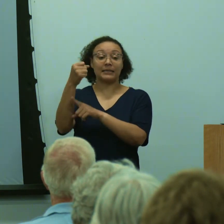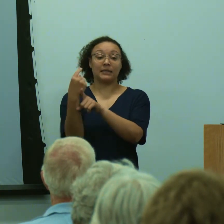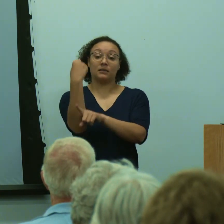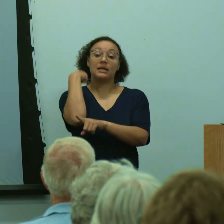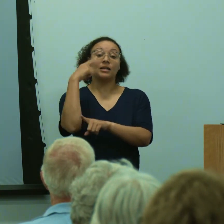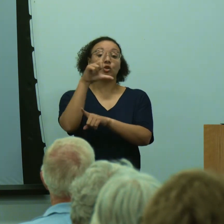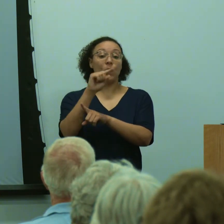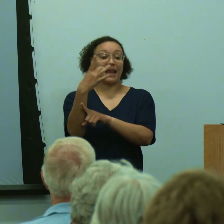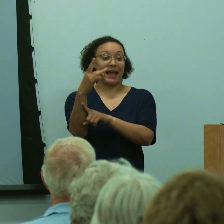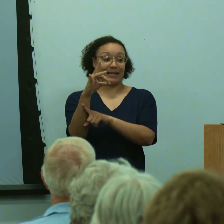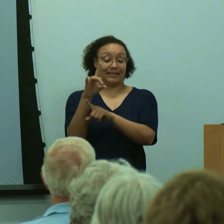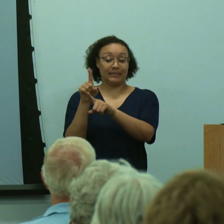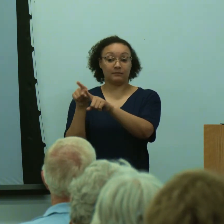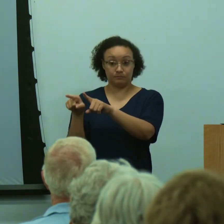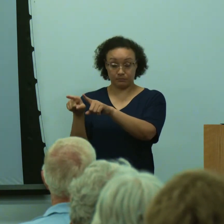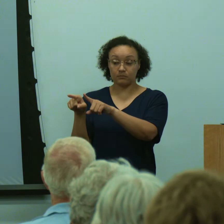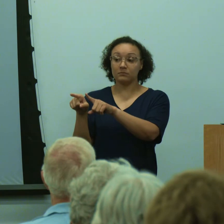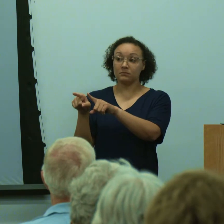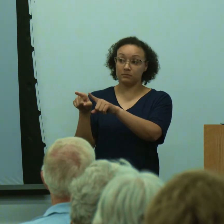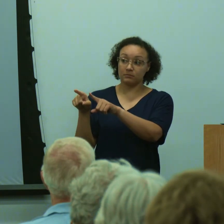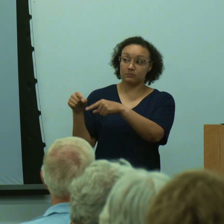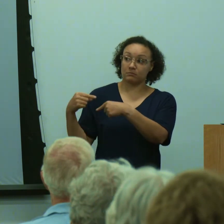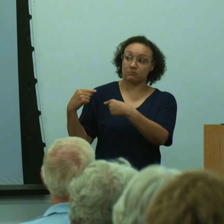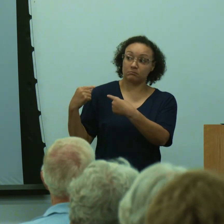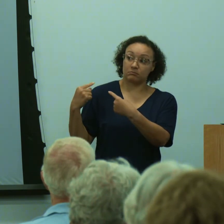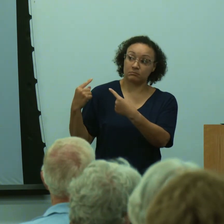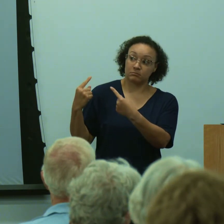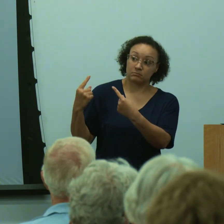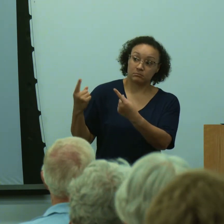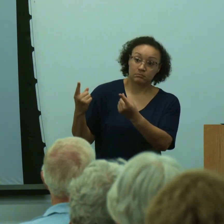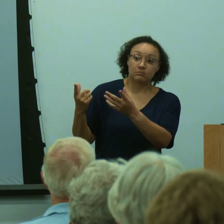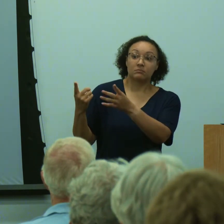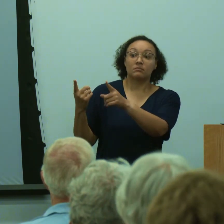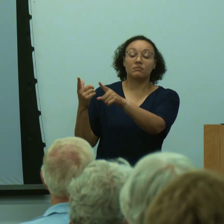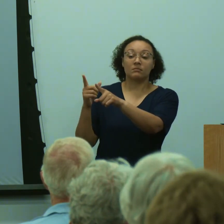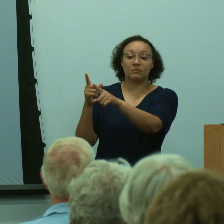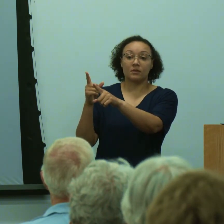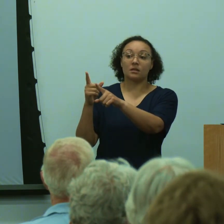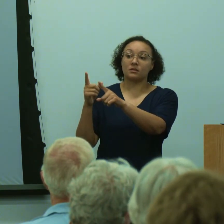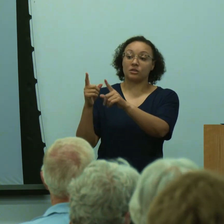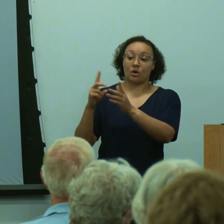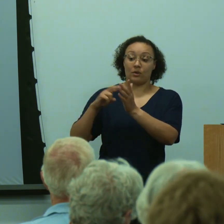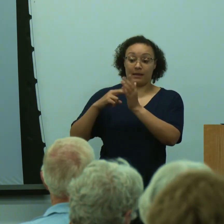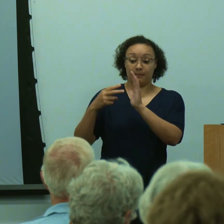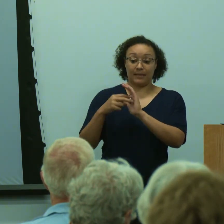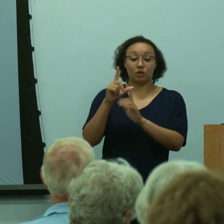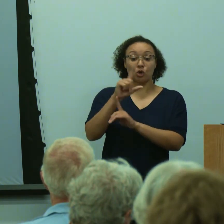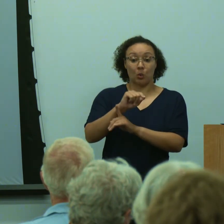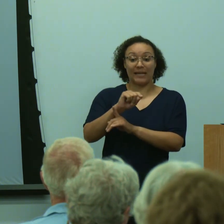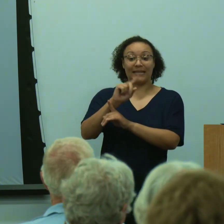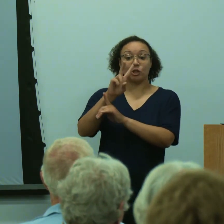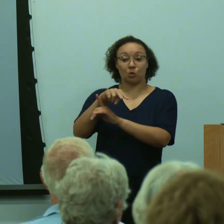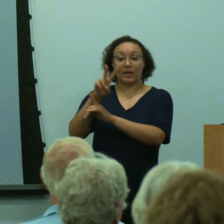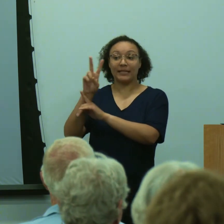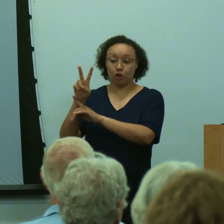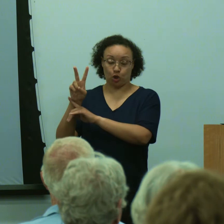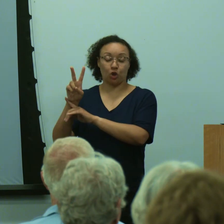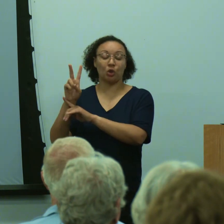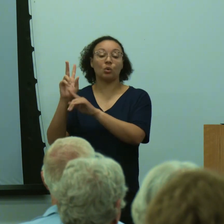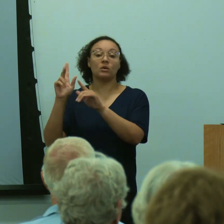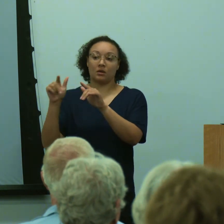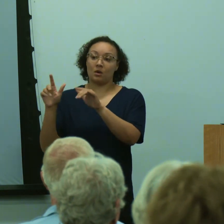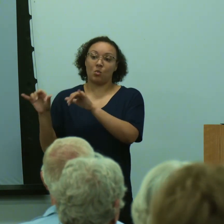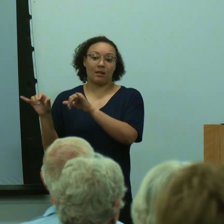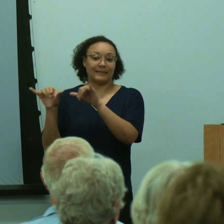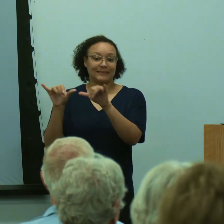2018. And since he's elected in 2018, we will leverage those maps in 2022, but many people in Dayton